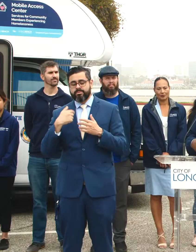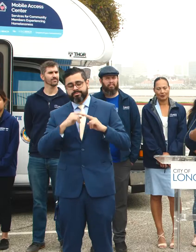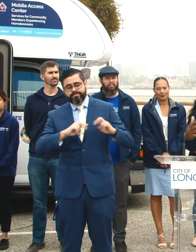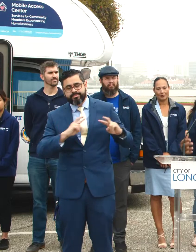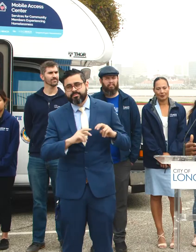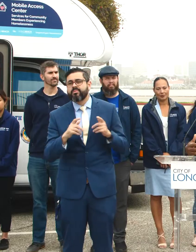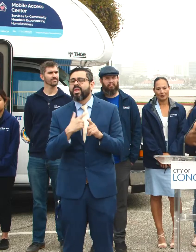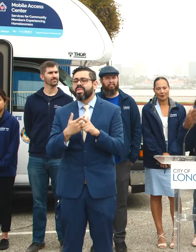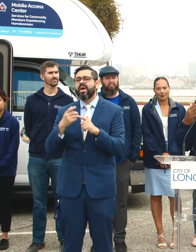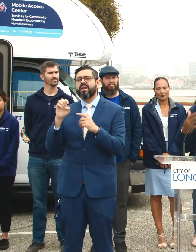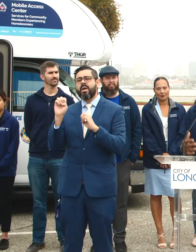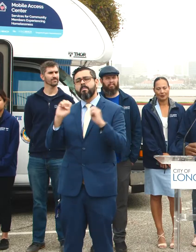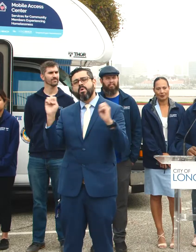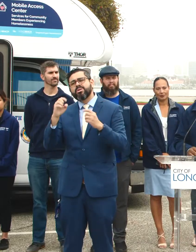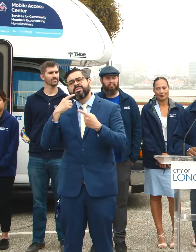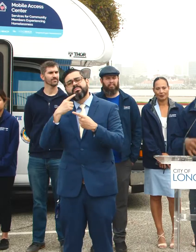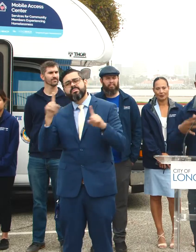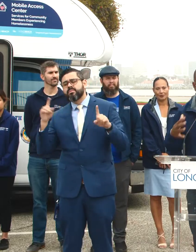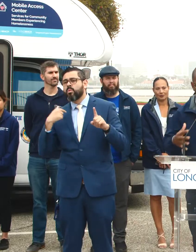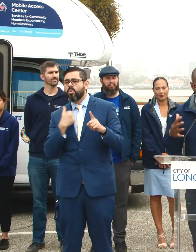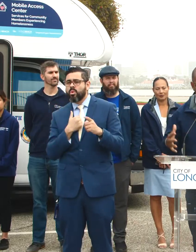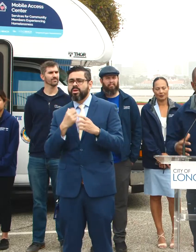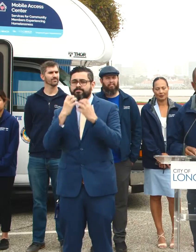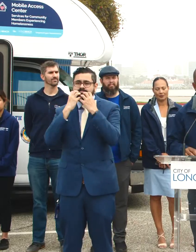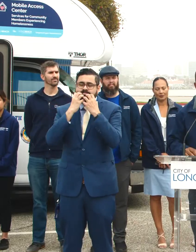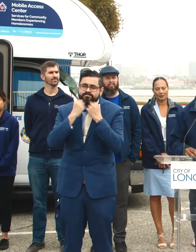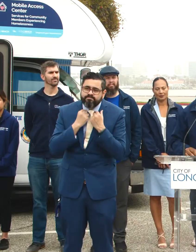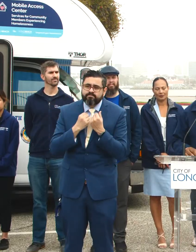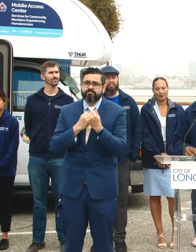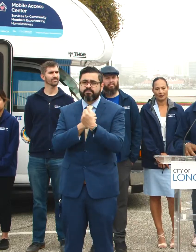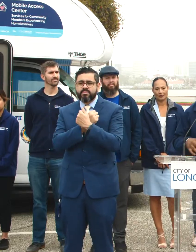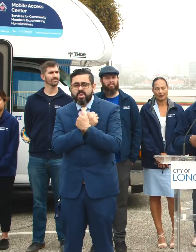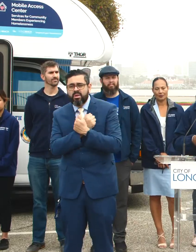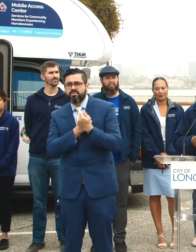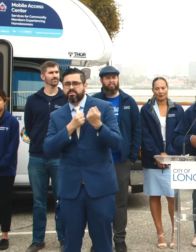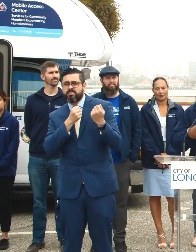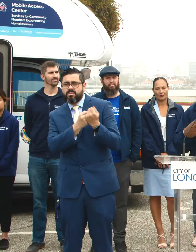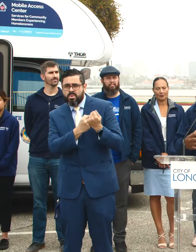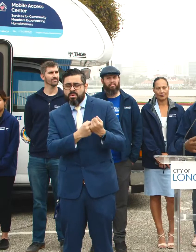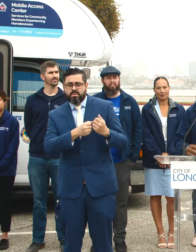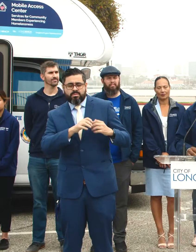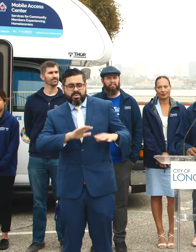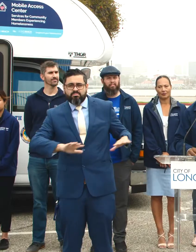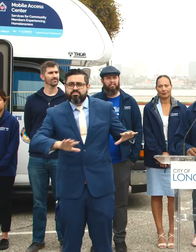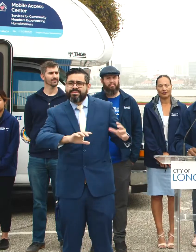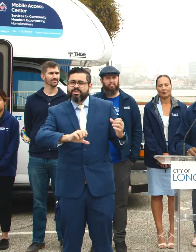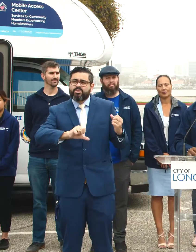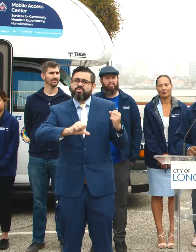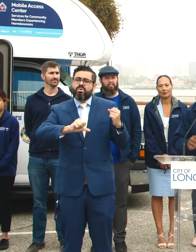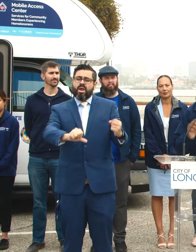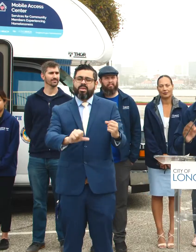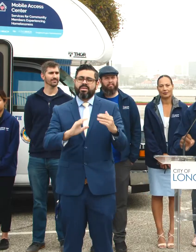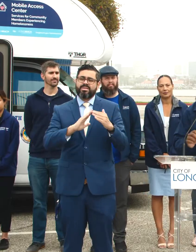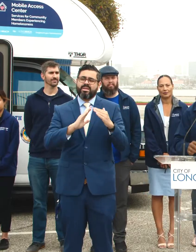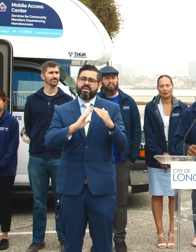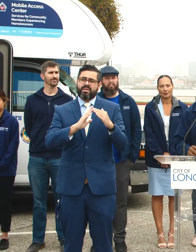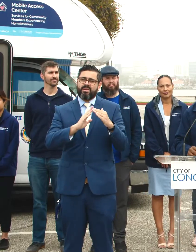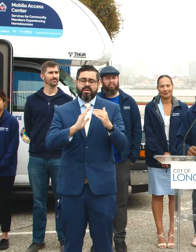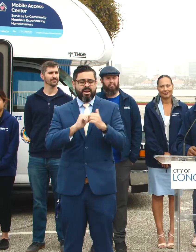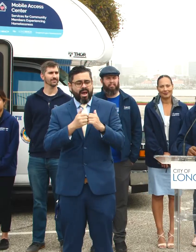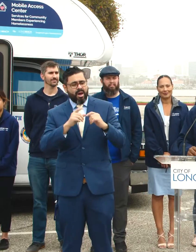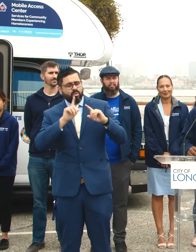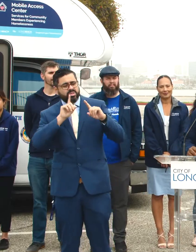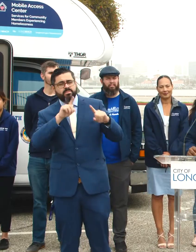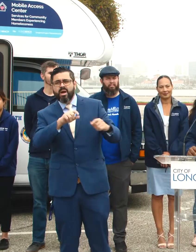proclamation demonstrates our unwavering support to go and strengthen our city's preparedness and ability to respond